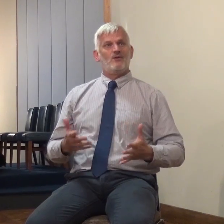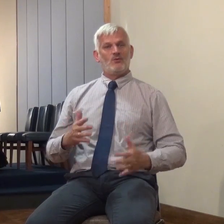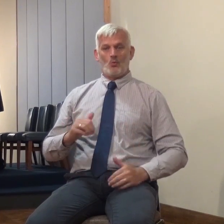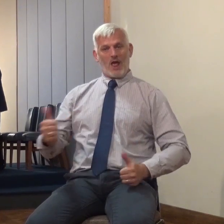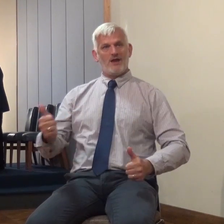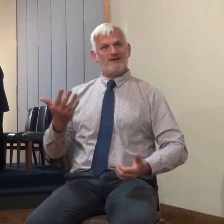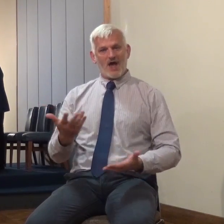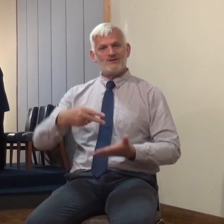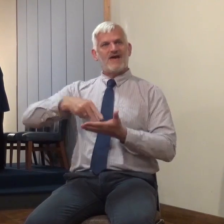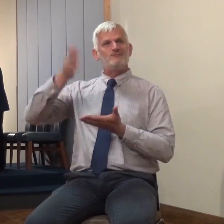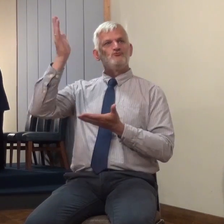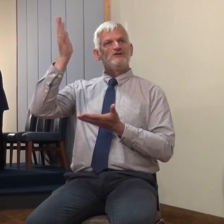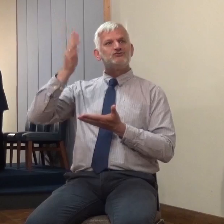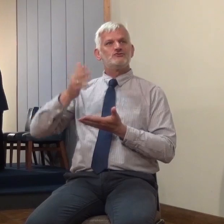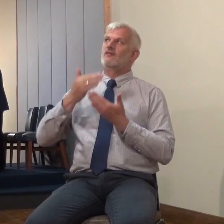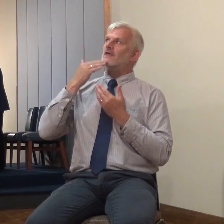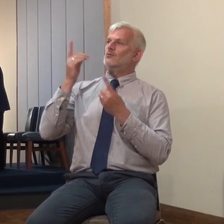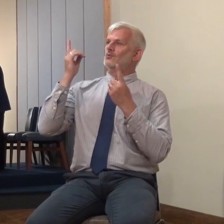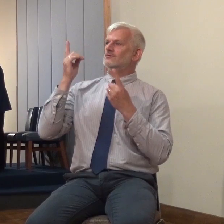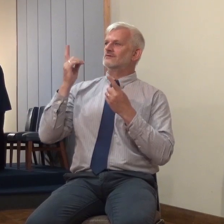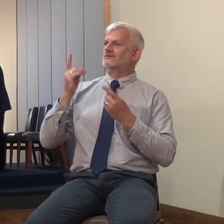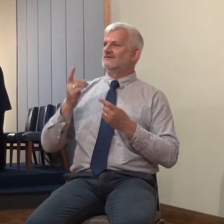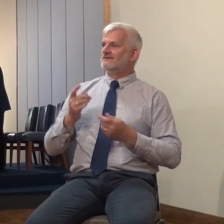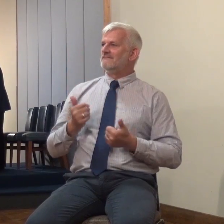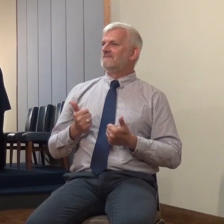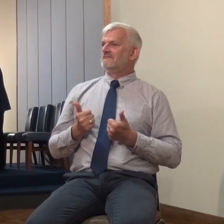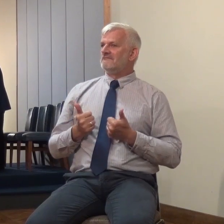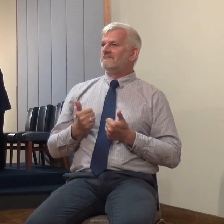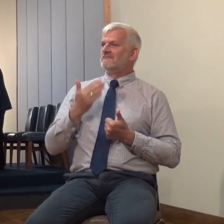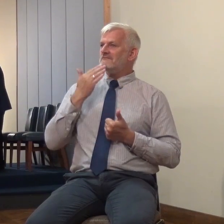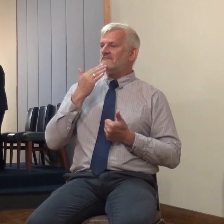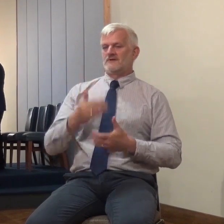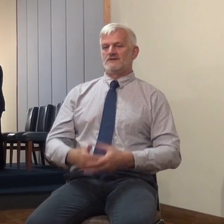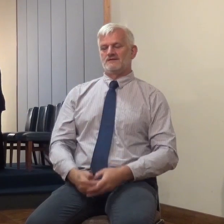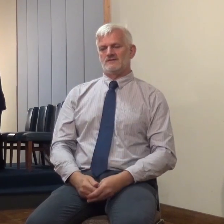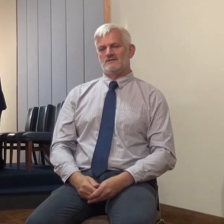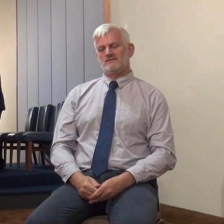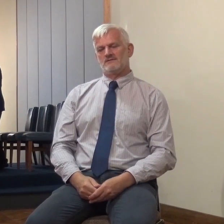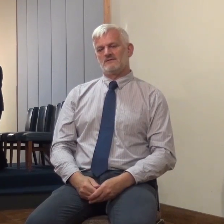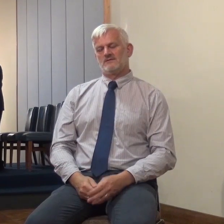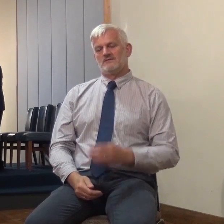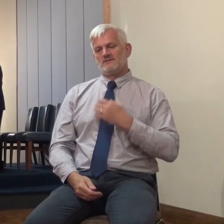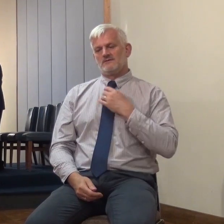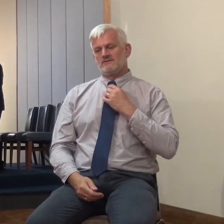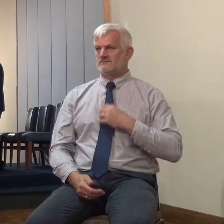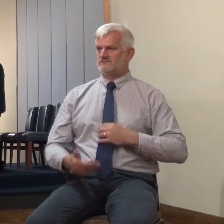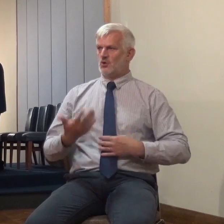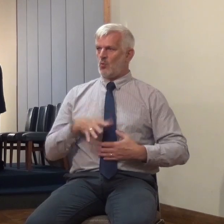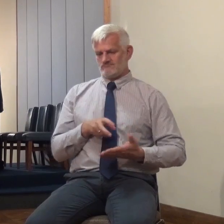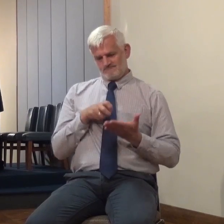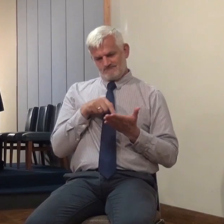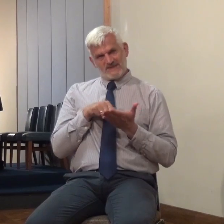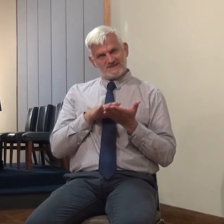to be able to stand here and minister from the Word of God again. So we're going to do some exegesis, first